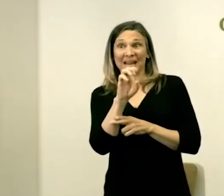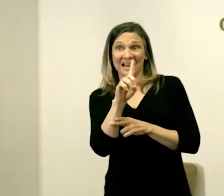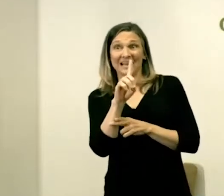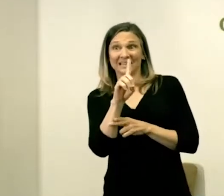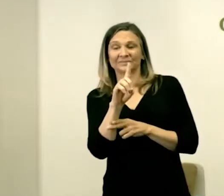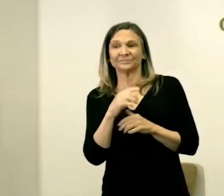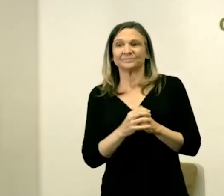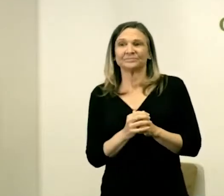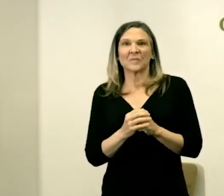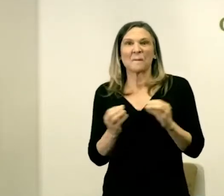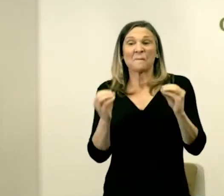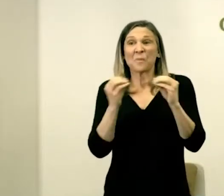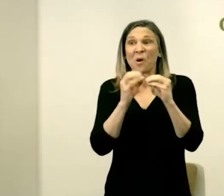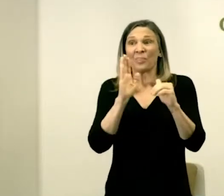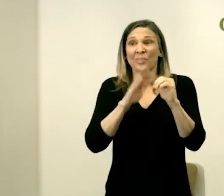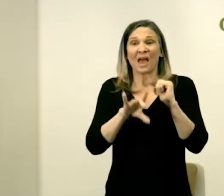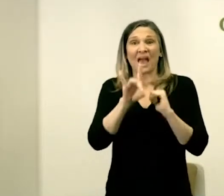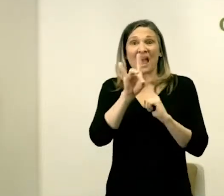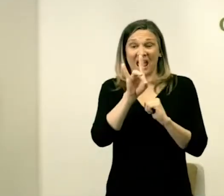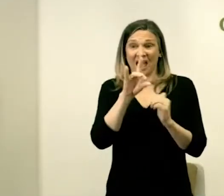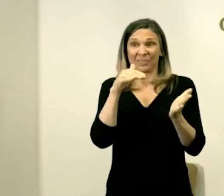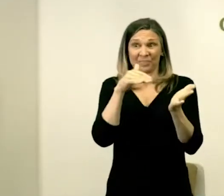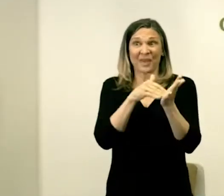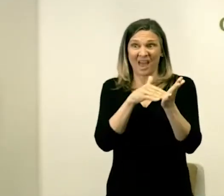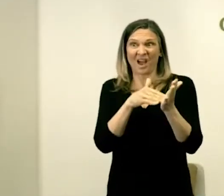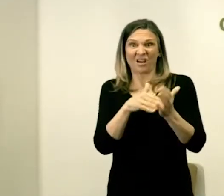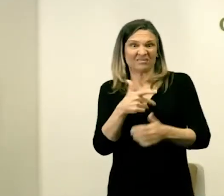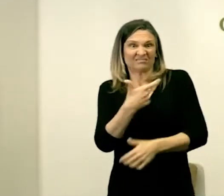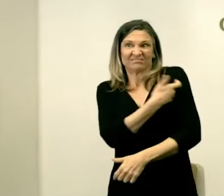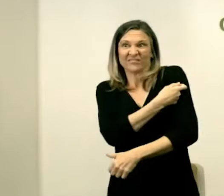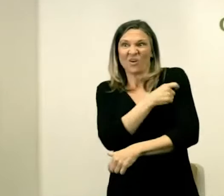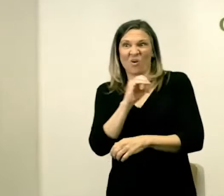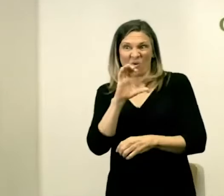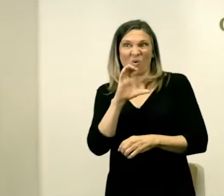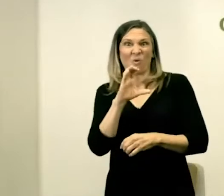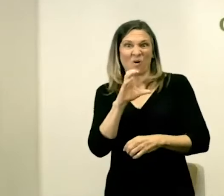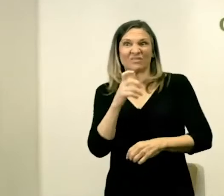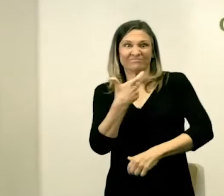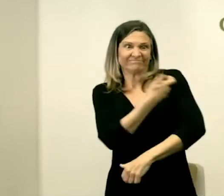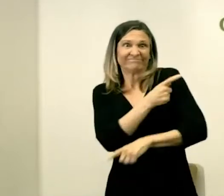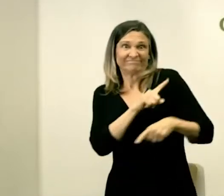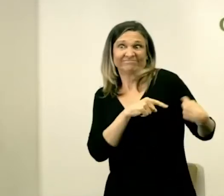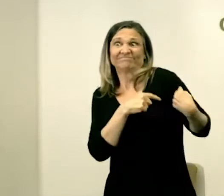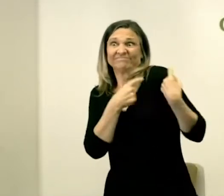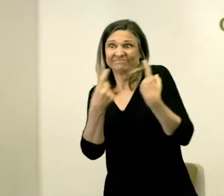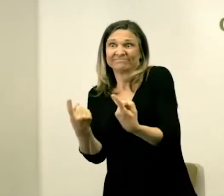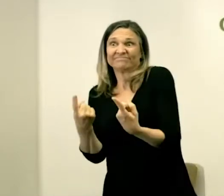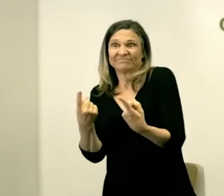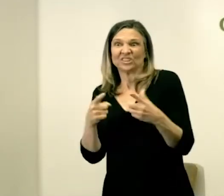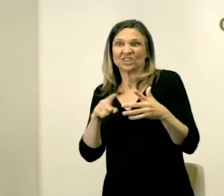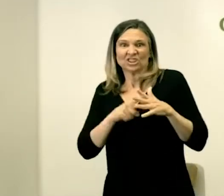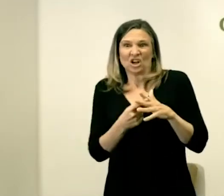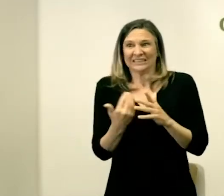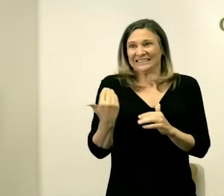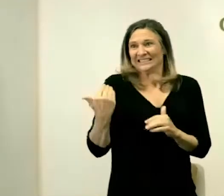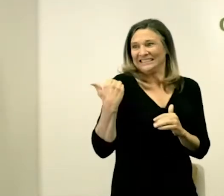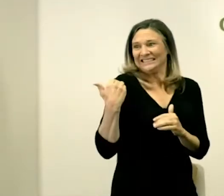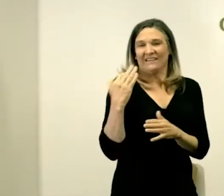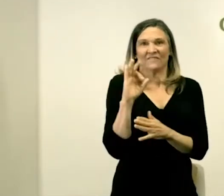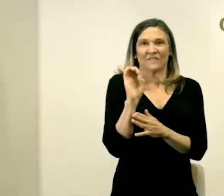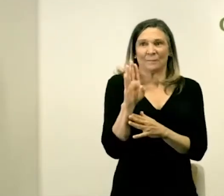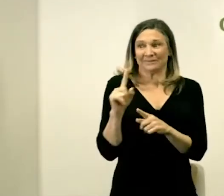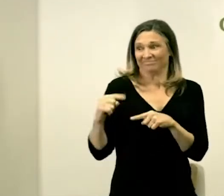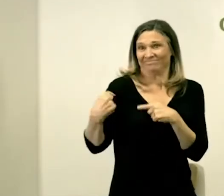8,000 vaccines in Orange County alone since we began vaccinating our patients in February. By